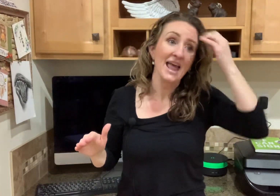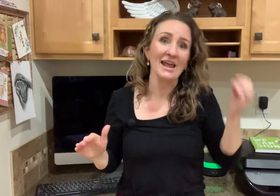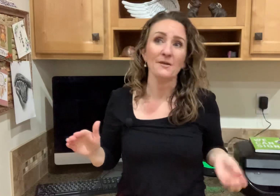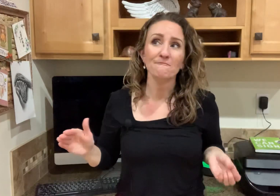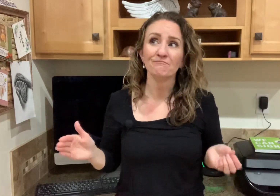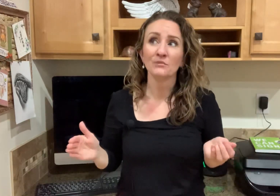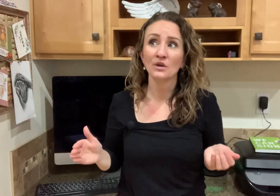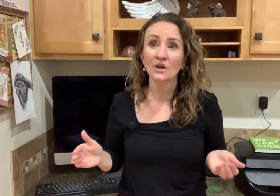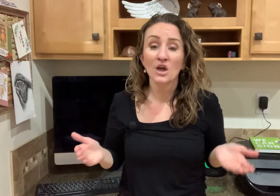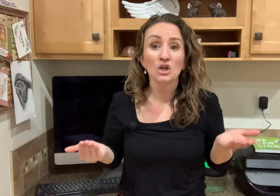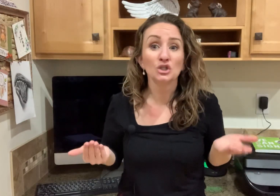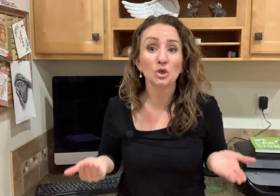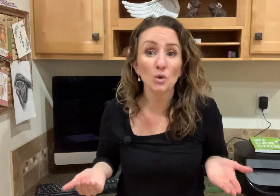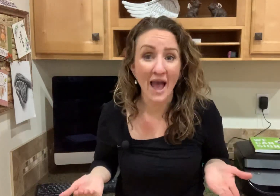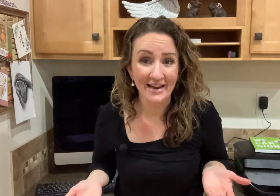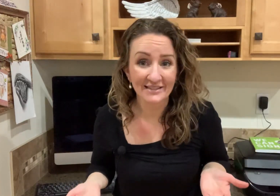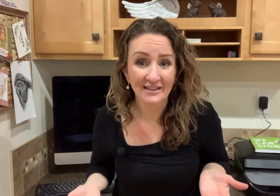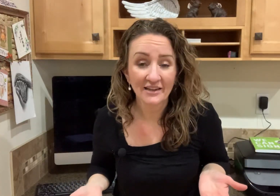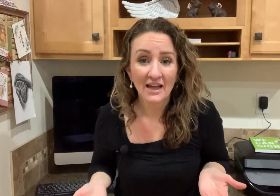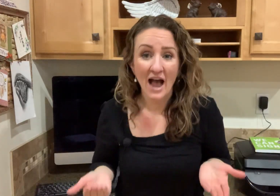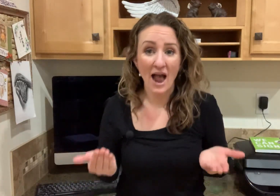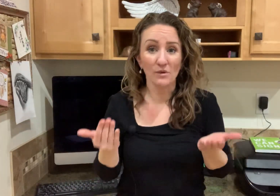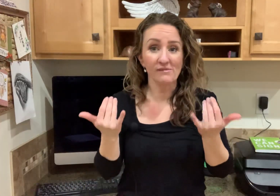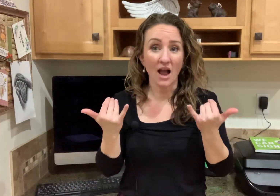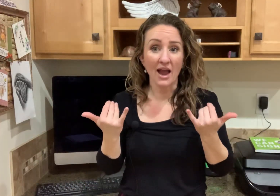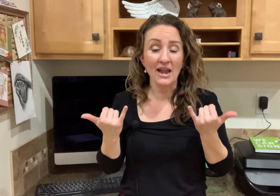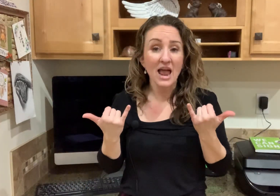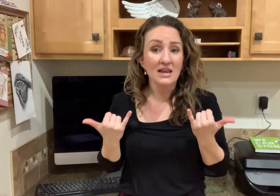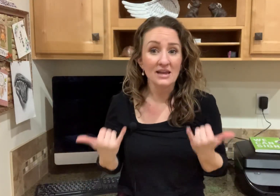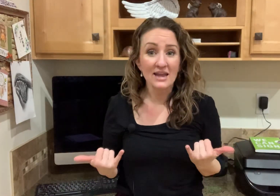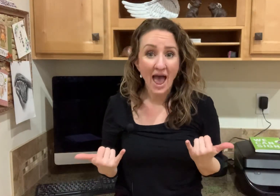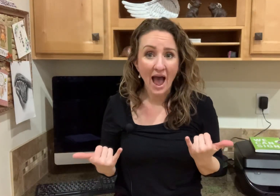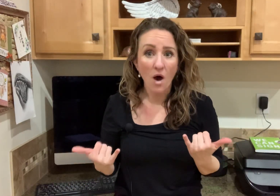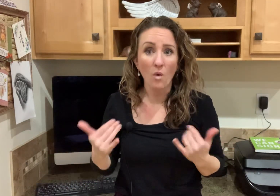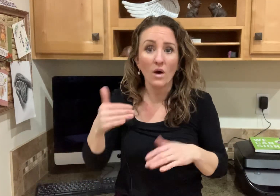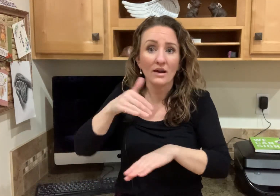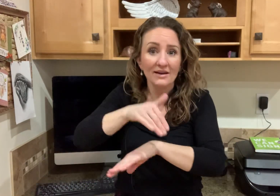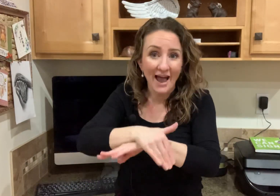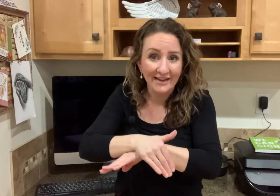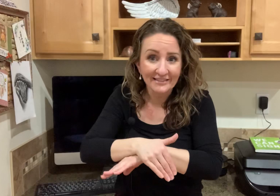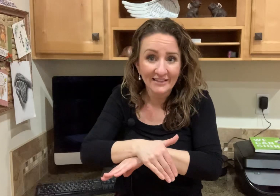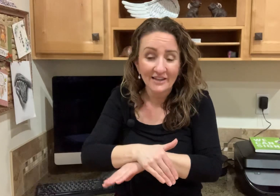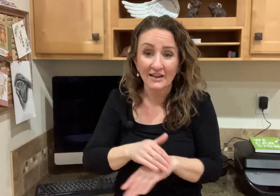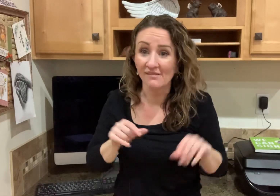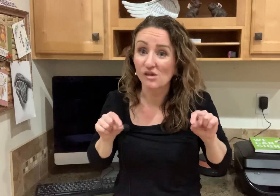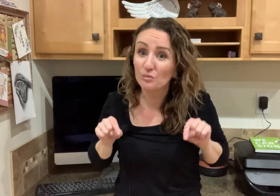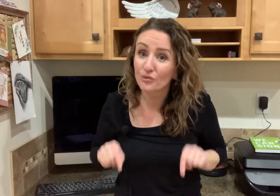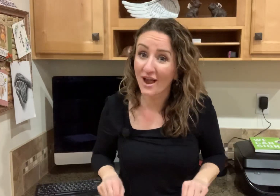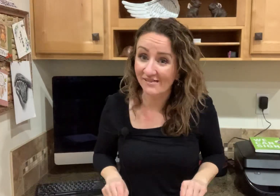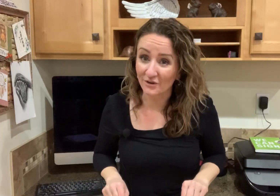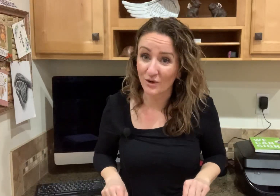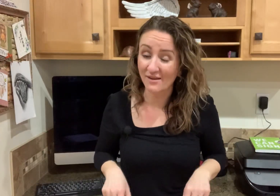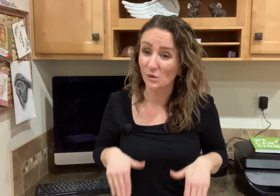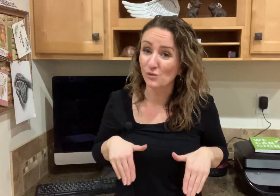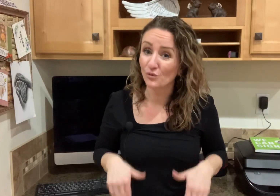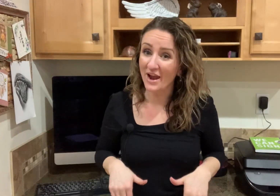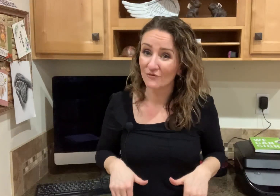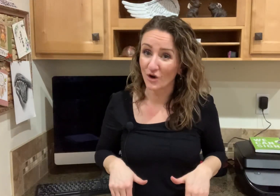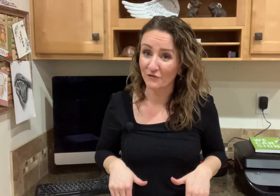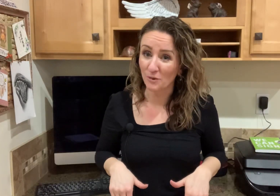say tonight, I would sign now night, because it's present, right? So it's right in front of your